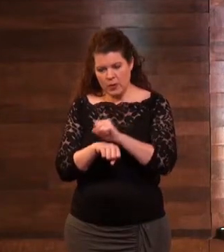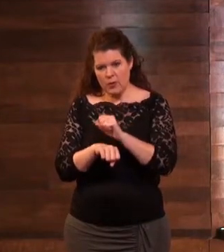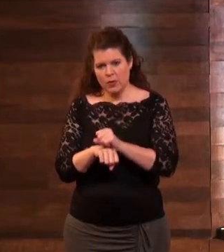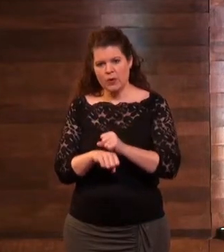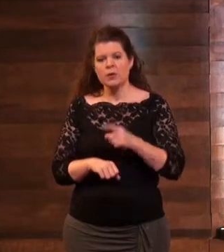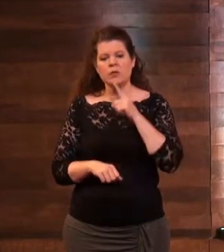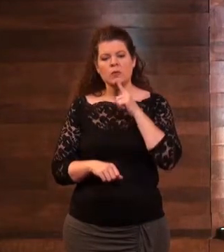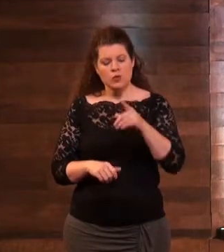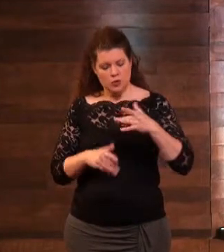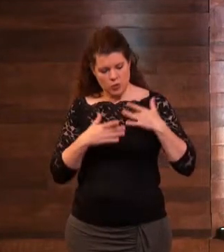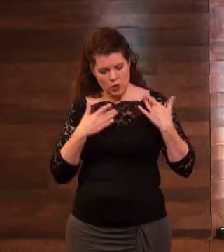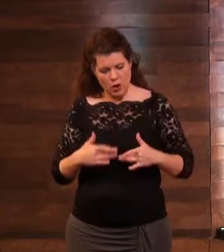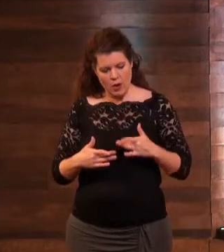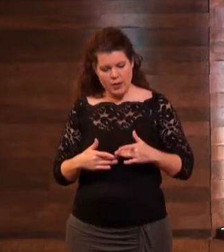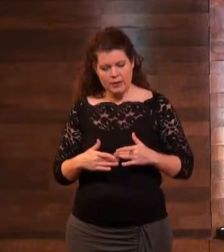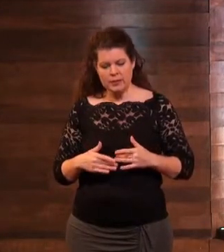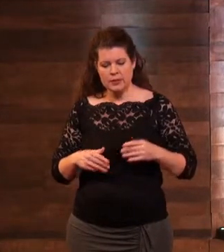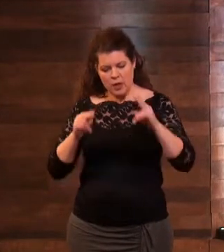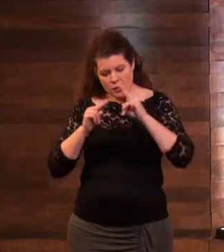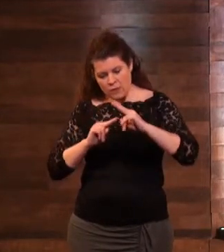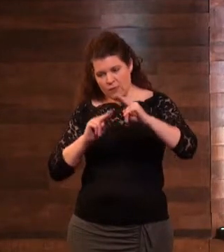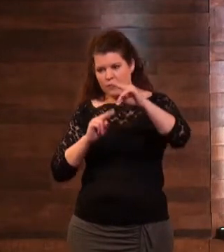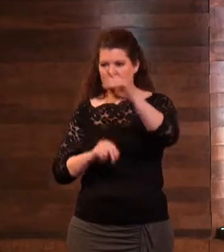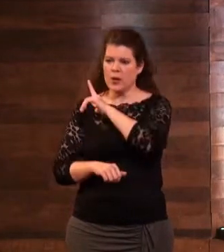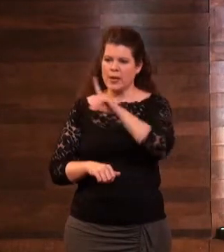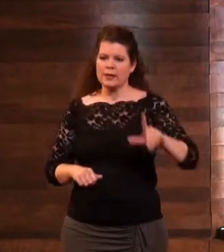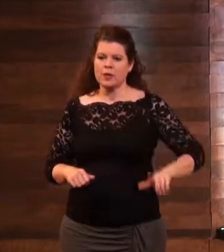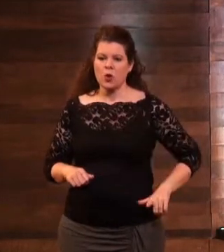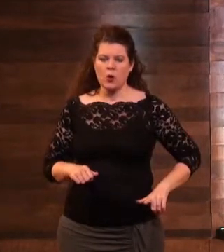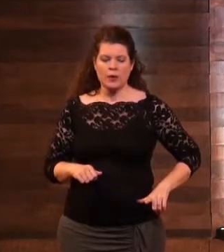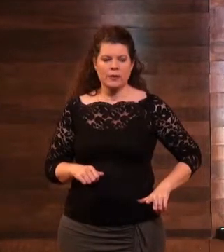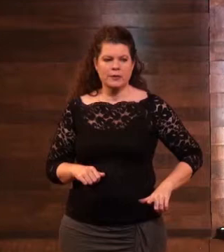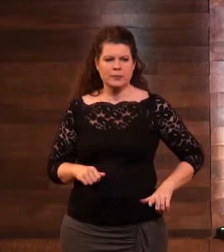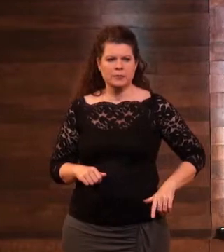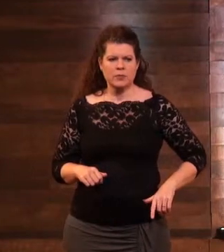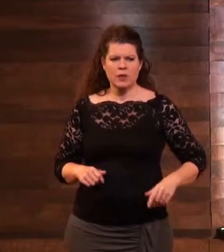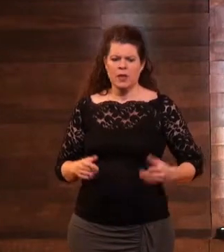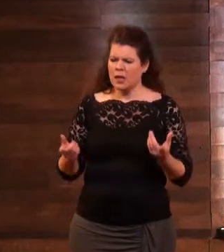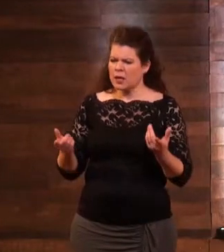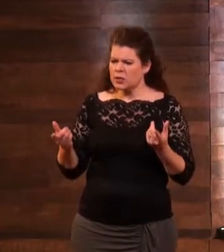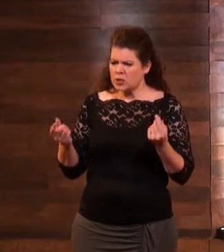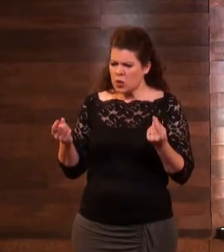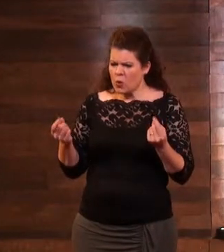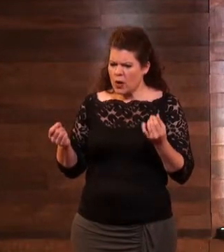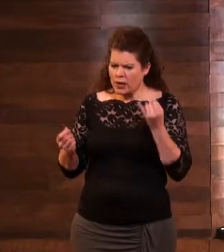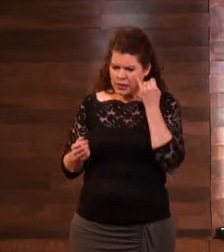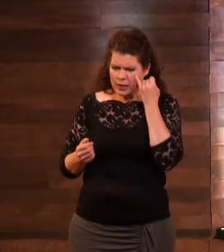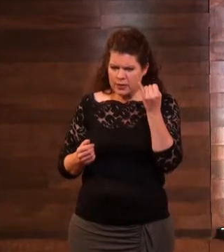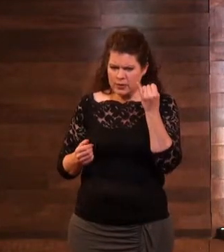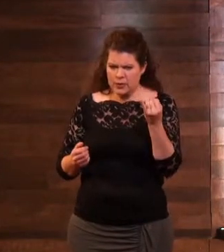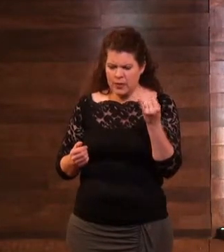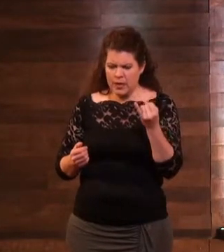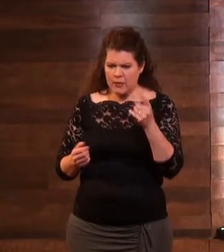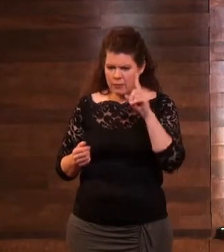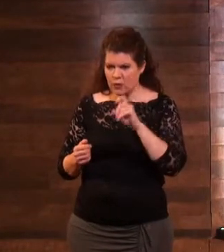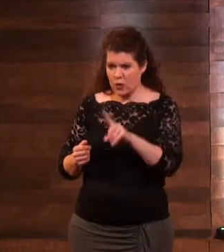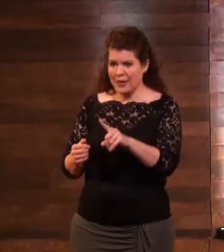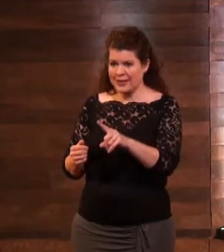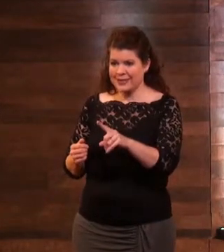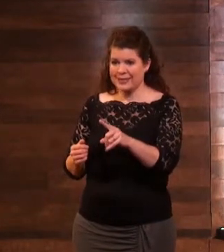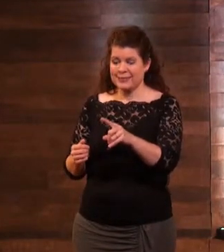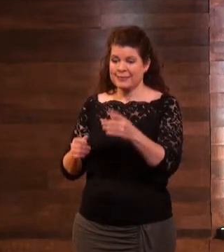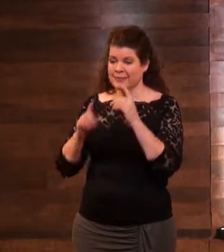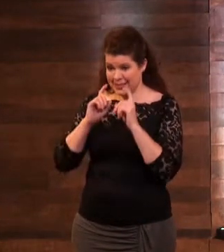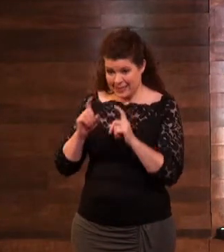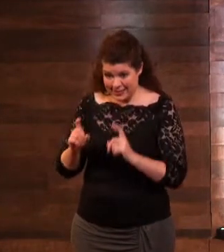what about those cases where the boss or maybe the work culture tries to get you to do something that really is unethical or immoral?